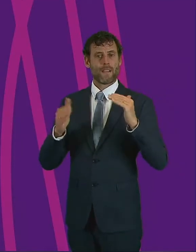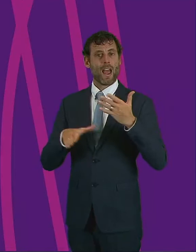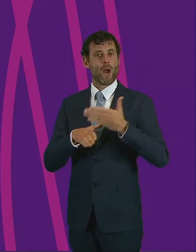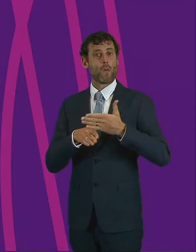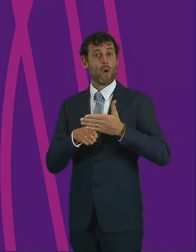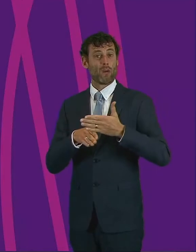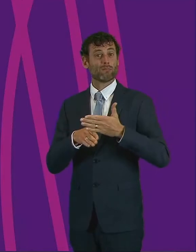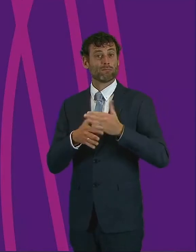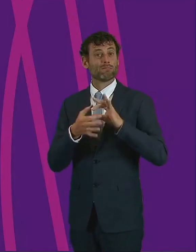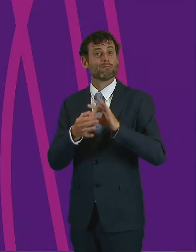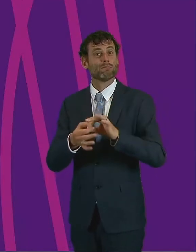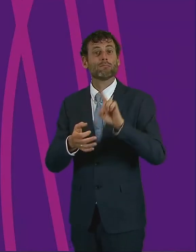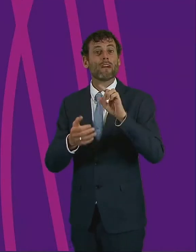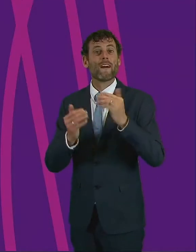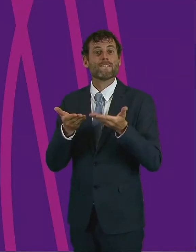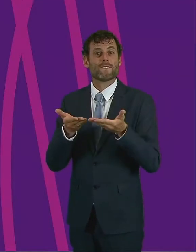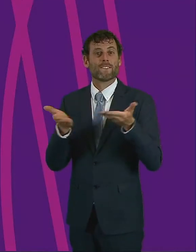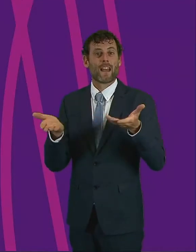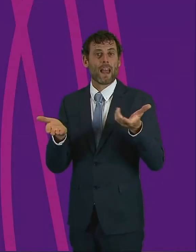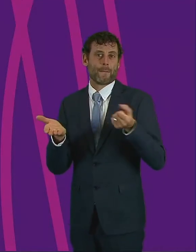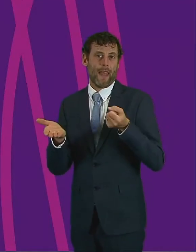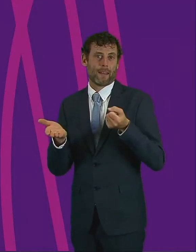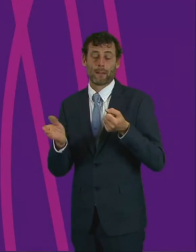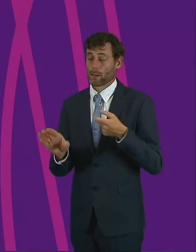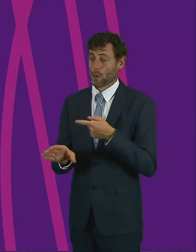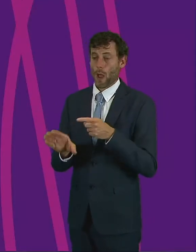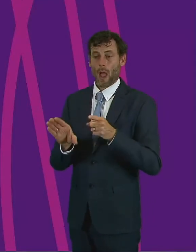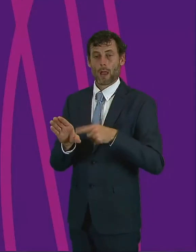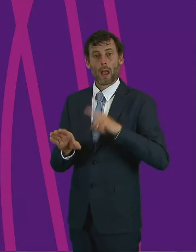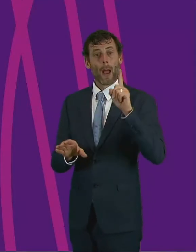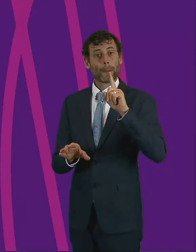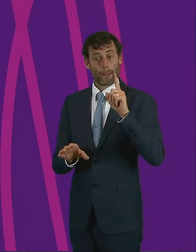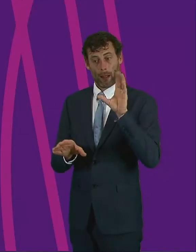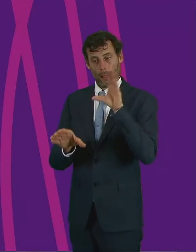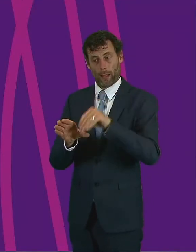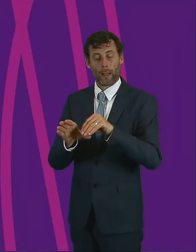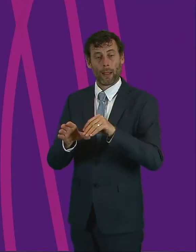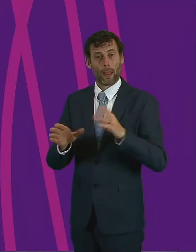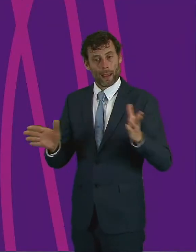that the UK Government should be ensuring that young people using the Kickstarter job creation